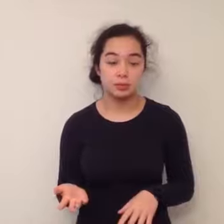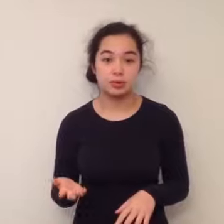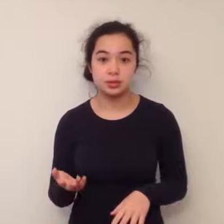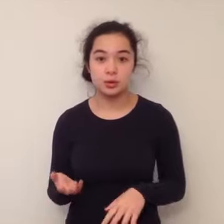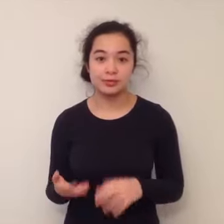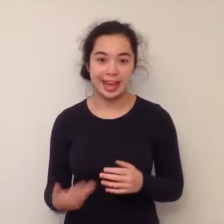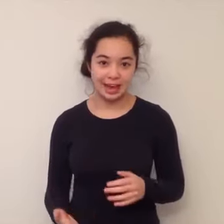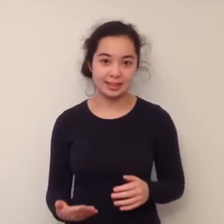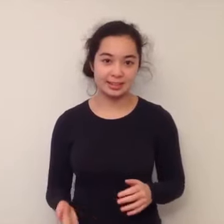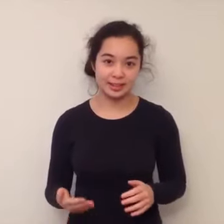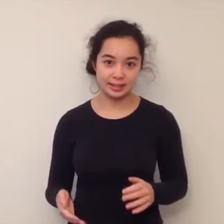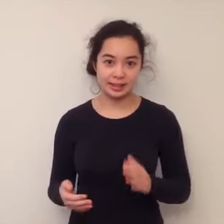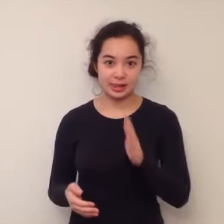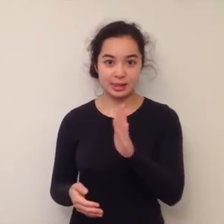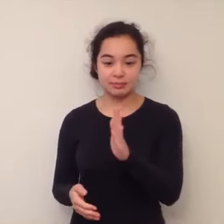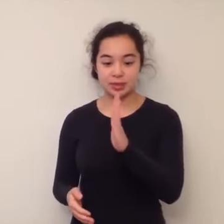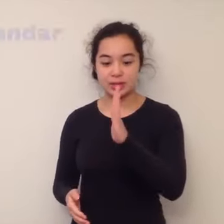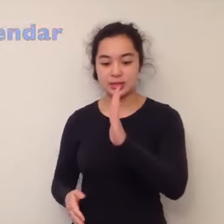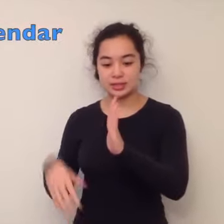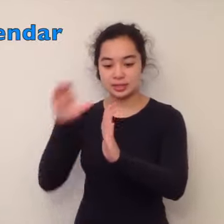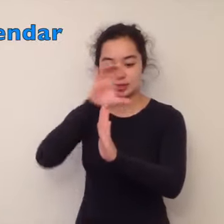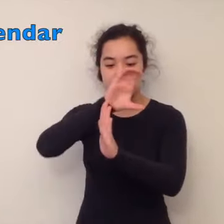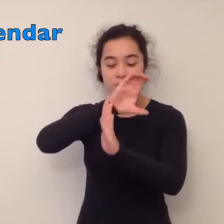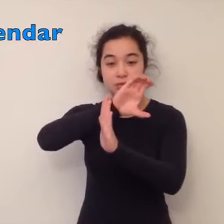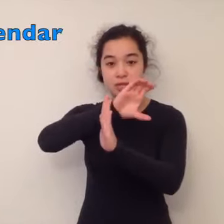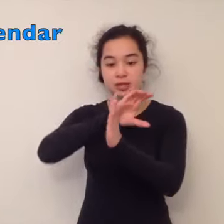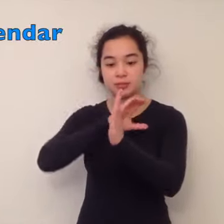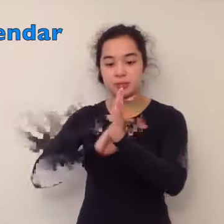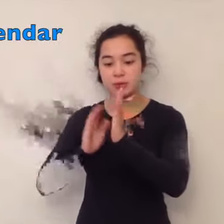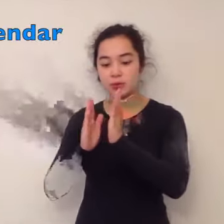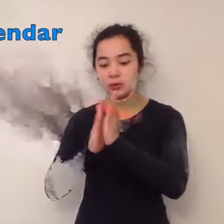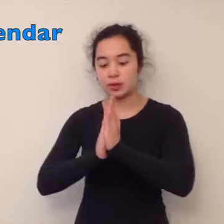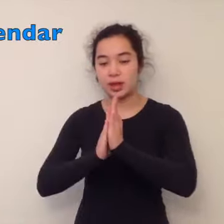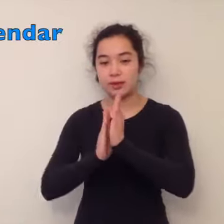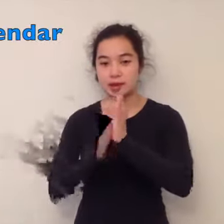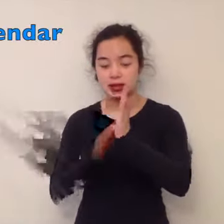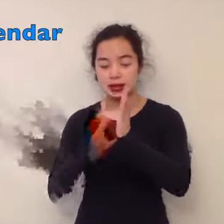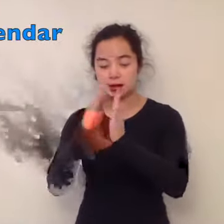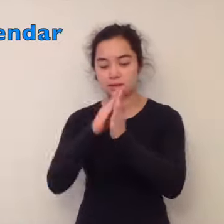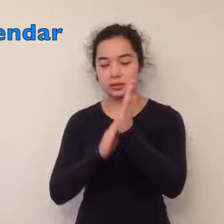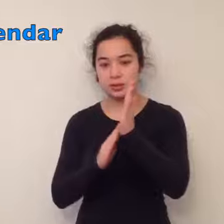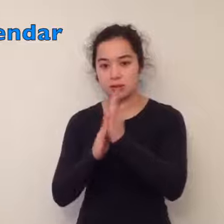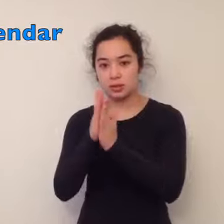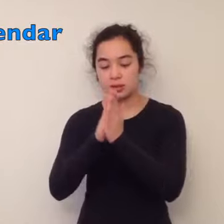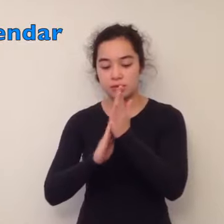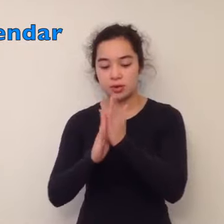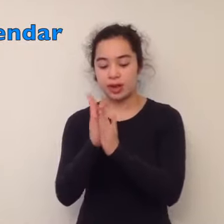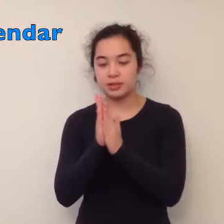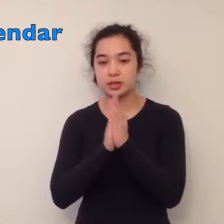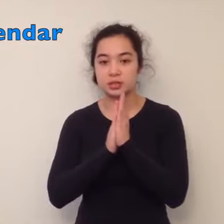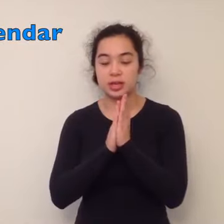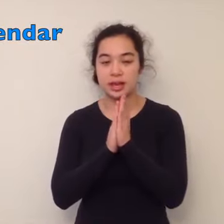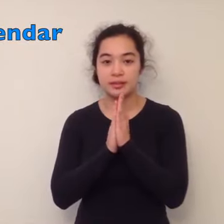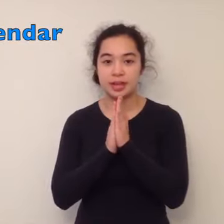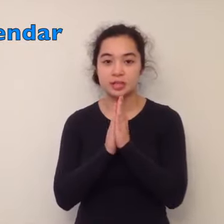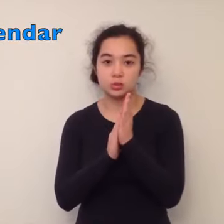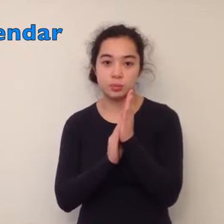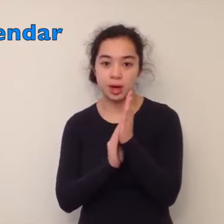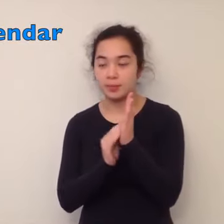because the word for calendar is you put your left hand into a palm and